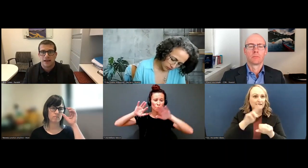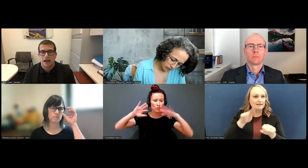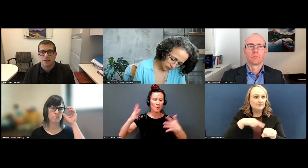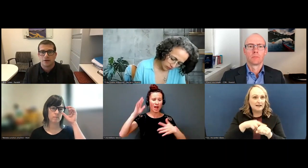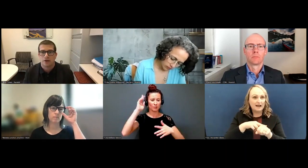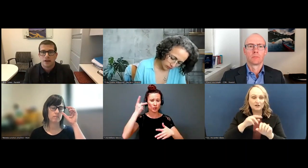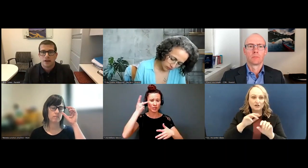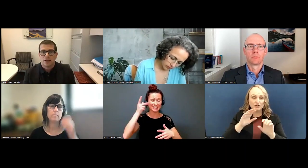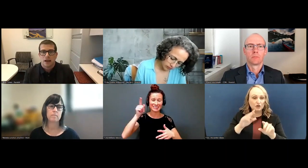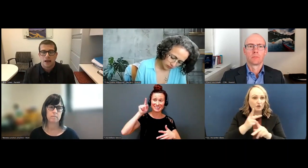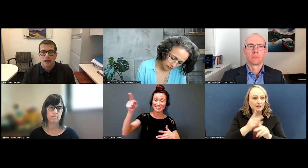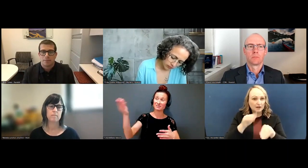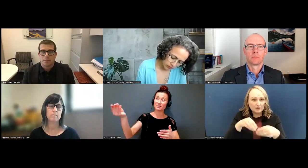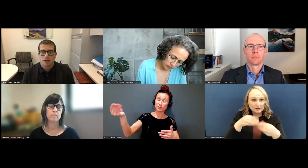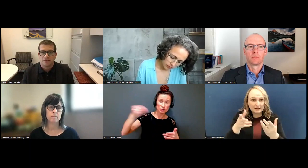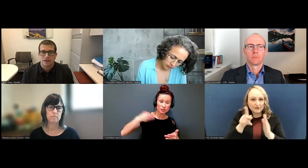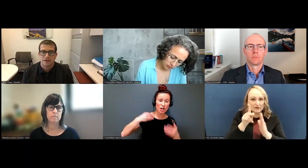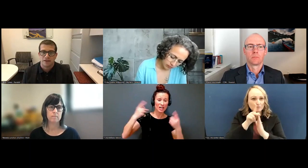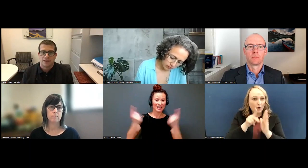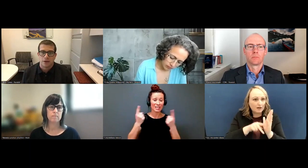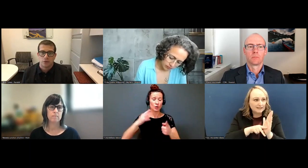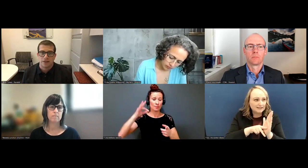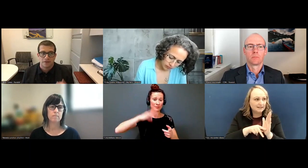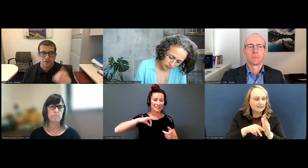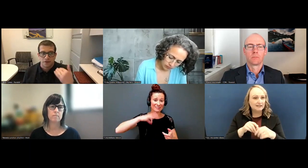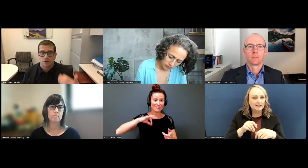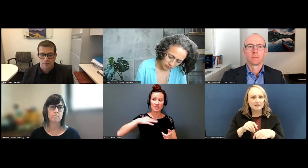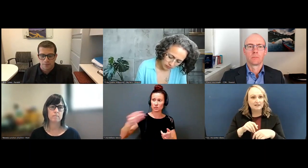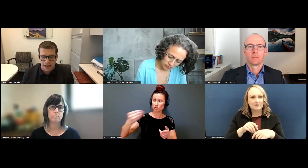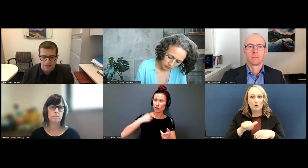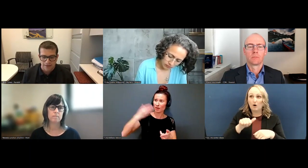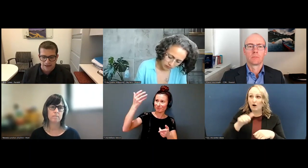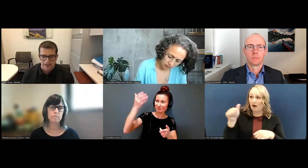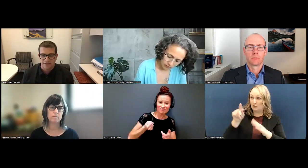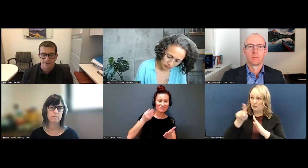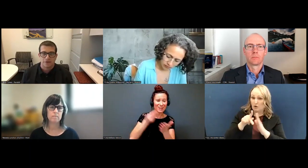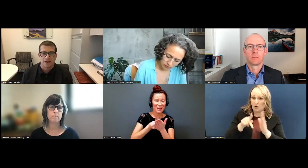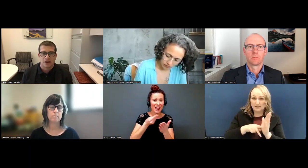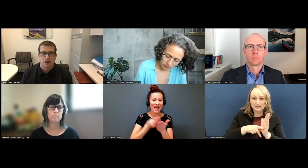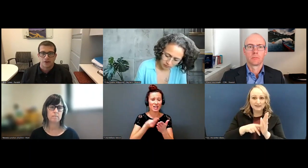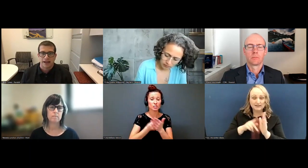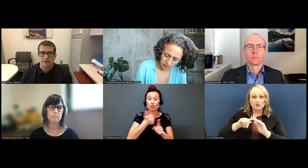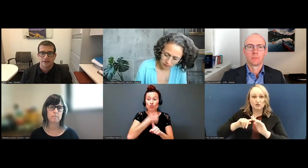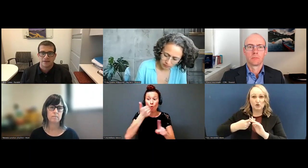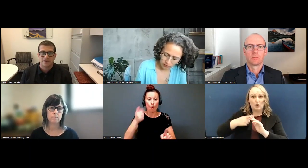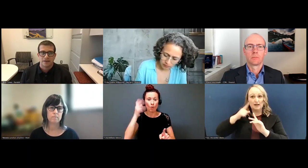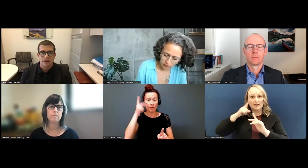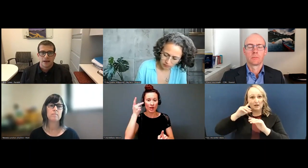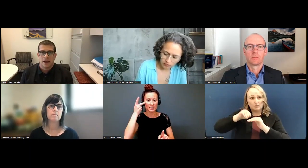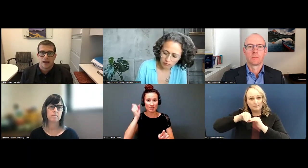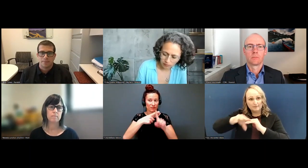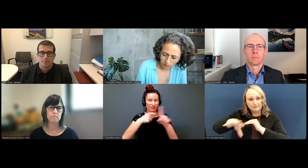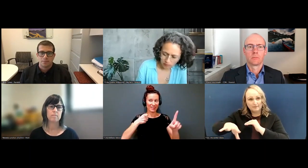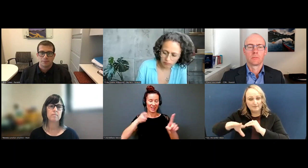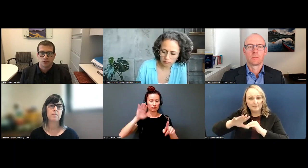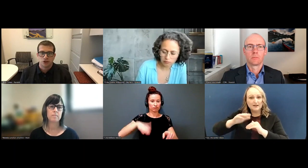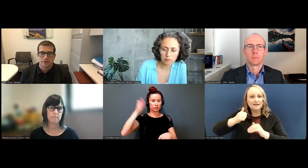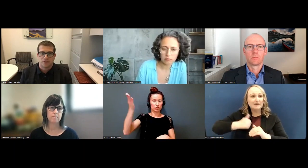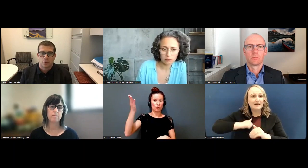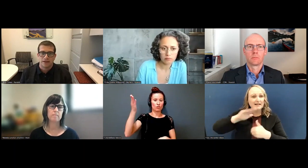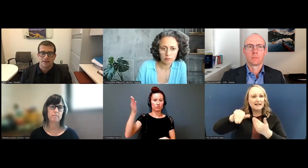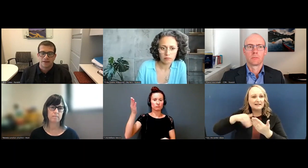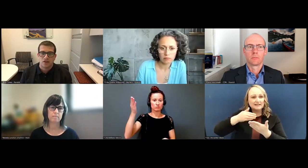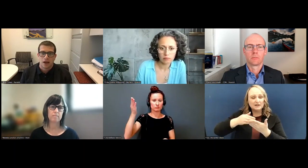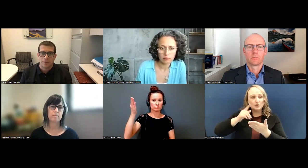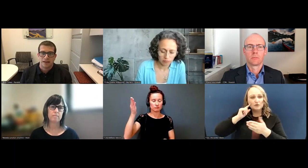benefit and other policies that would then flow from that. The Canadian Centre for Caregiving Excellence has been pushing